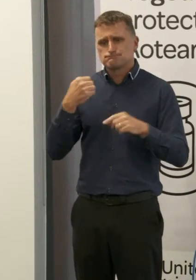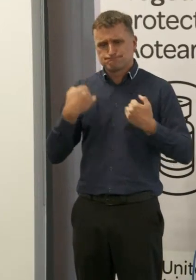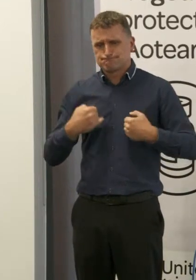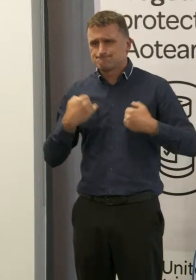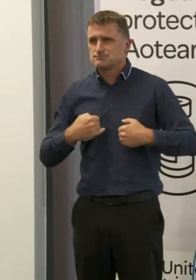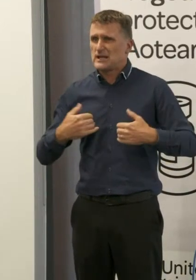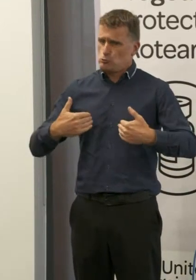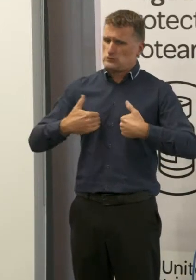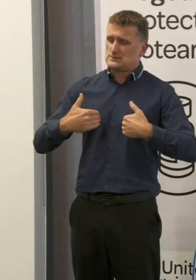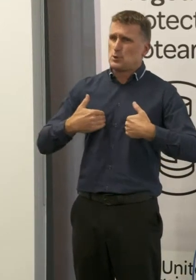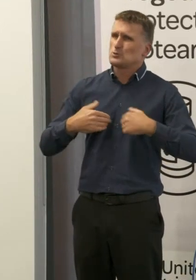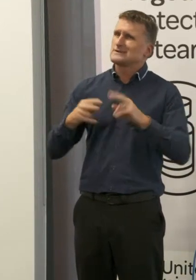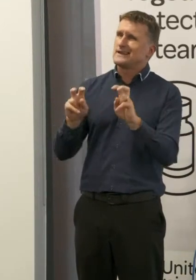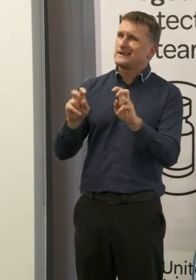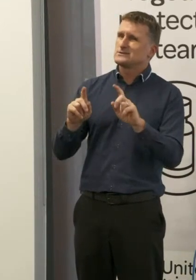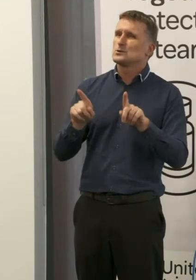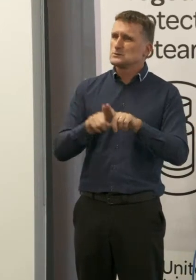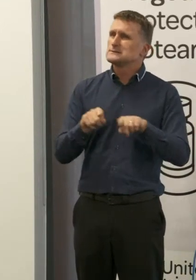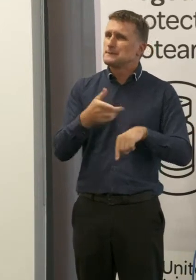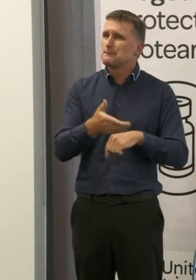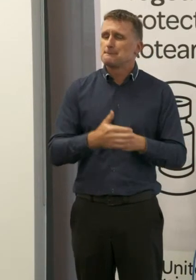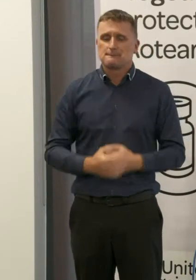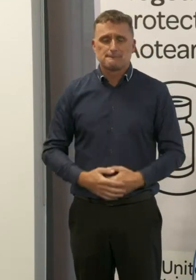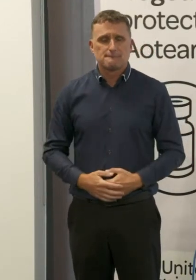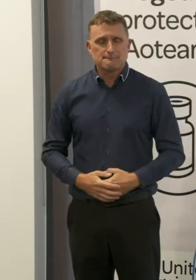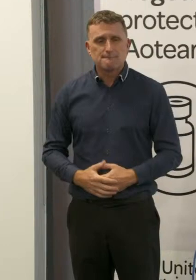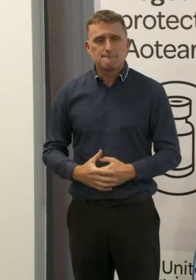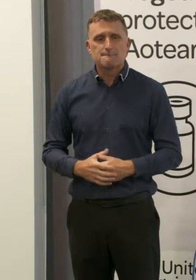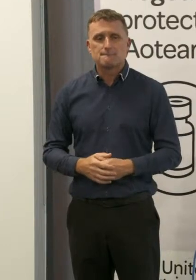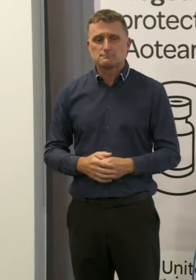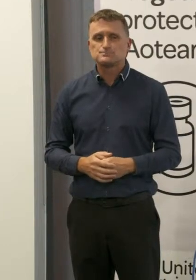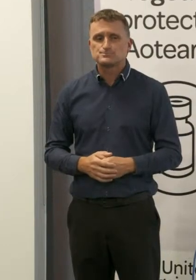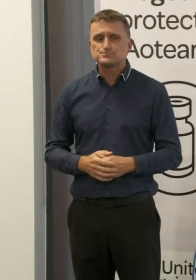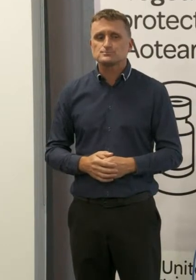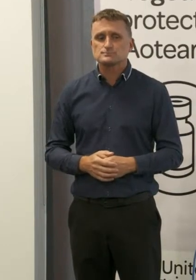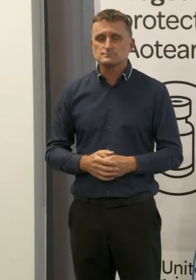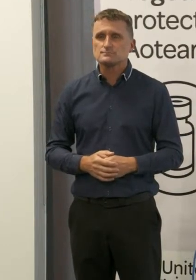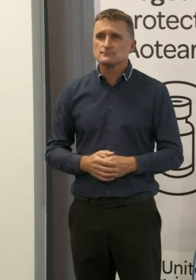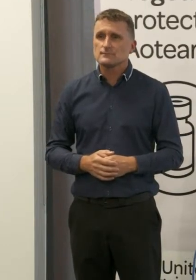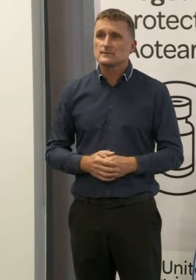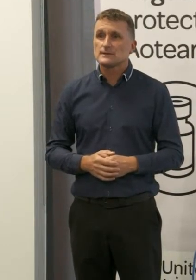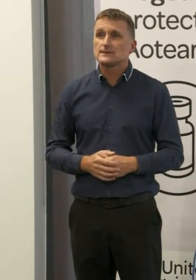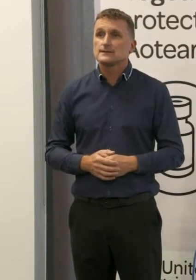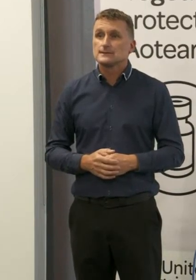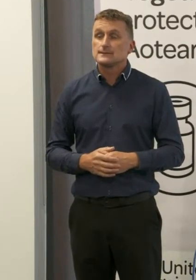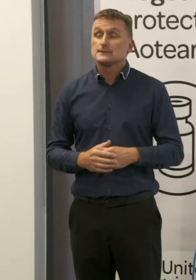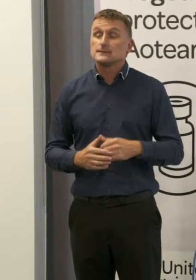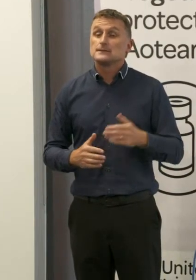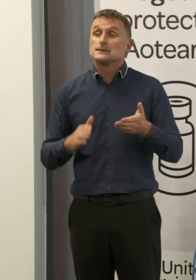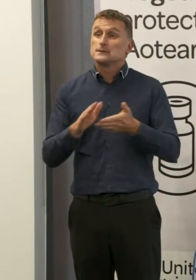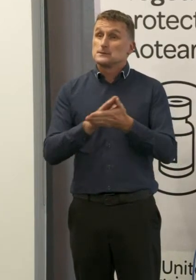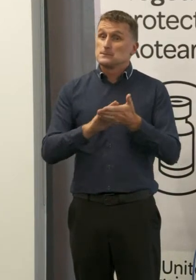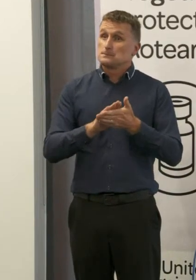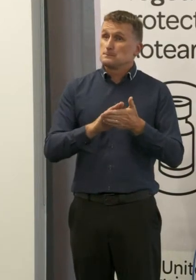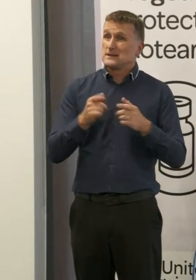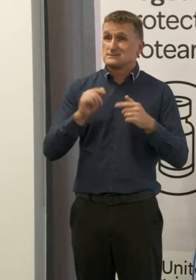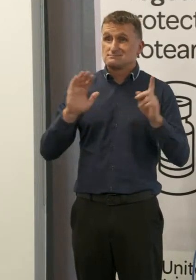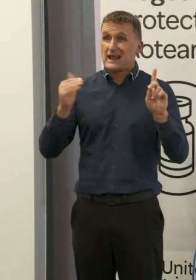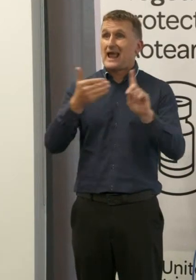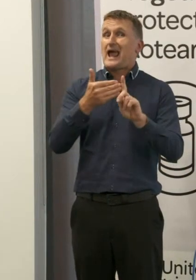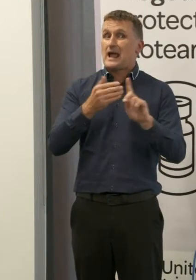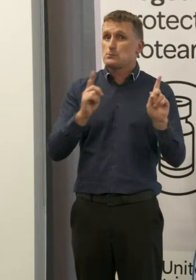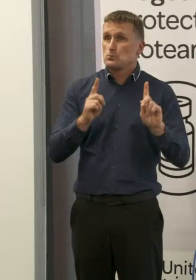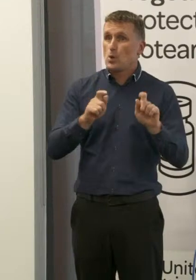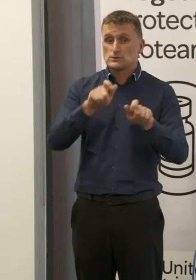times. So the whole principle of this is that people can continue to receive